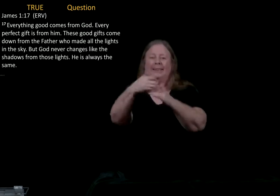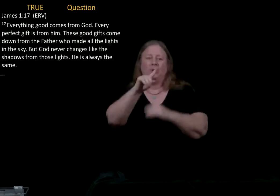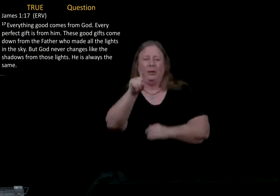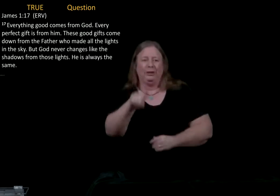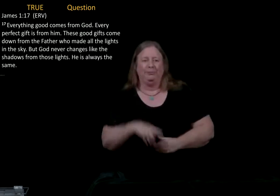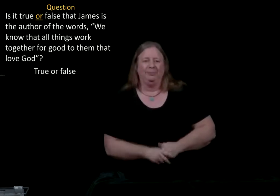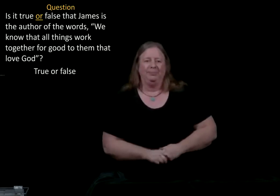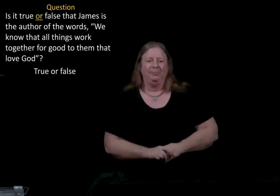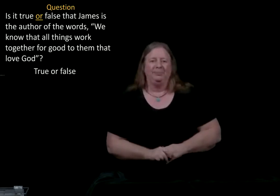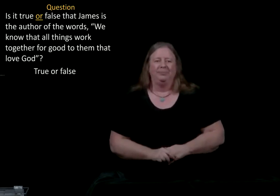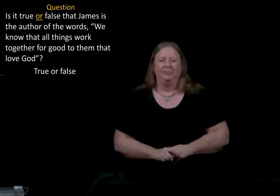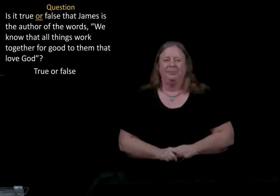And the next question.